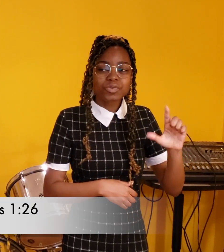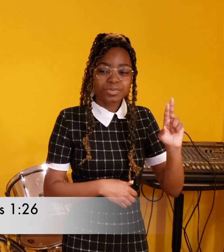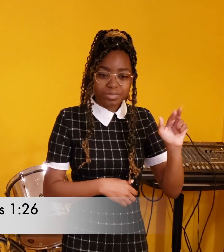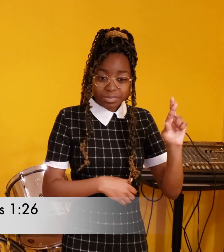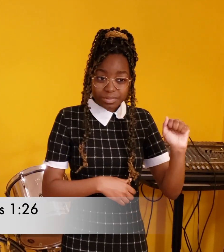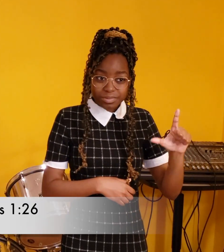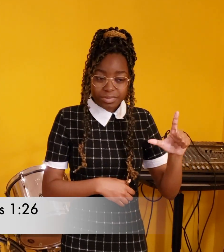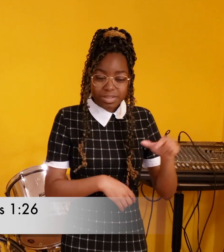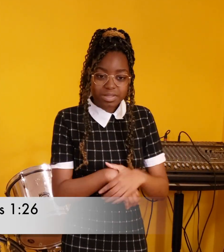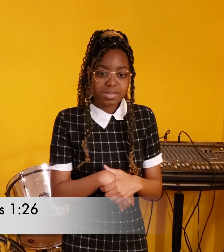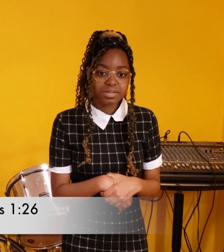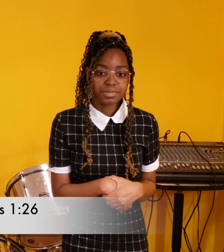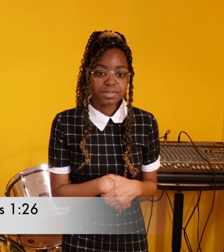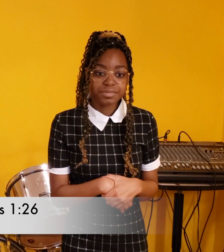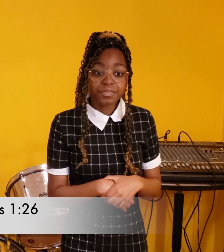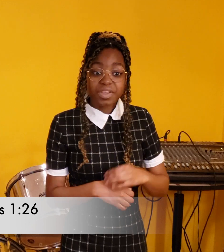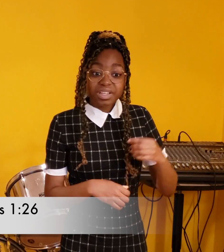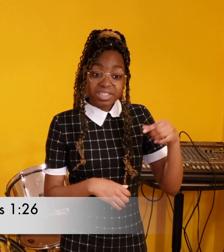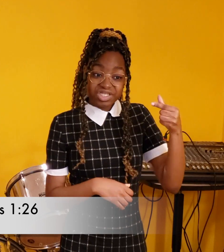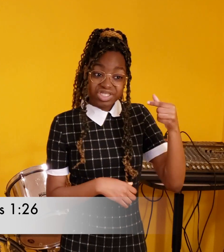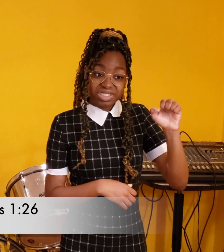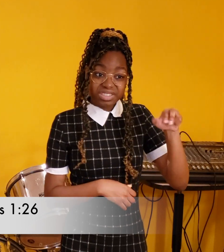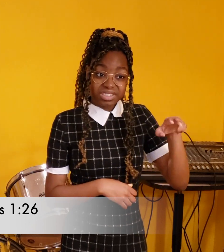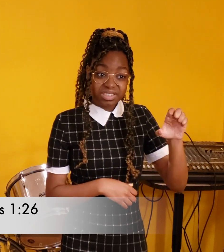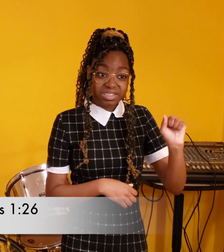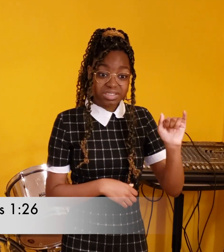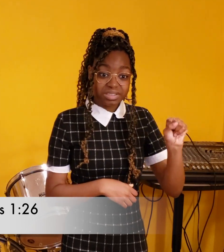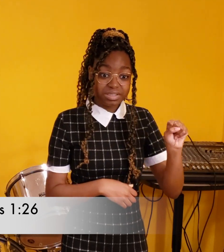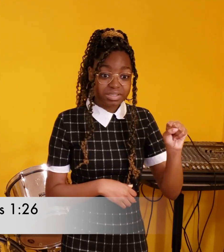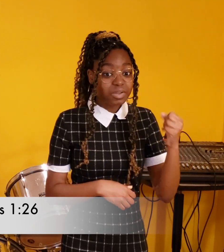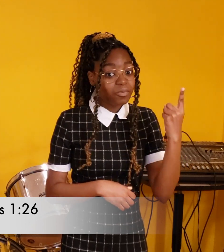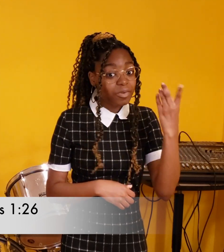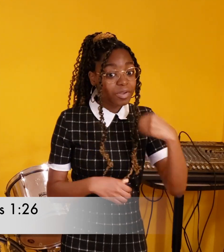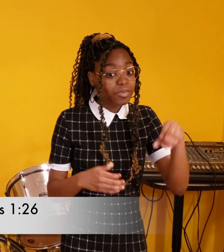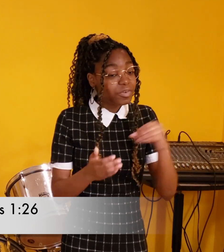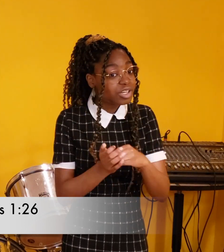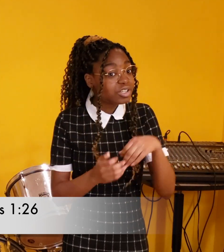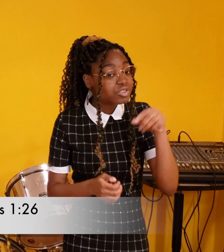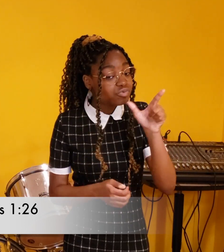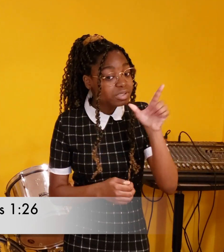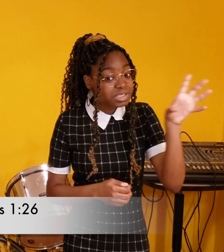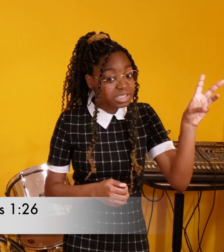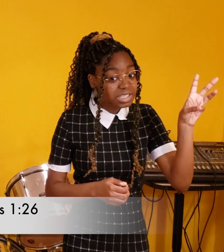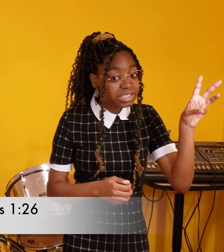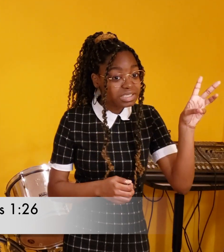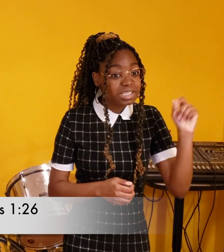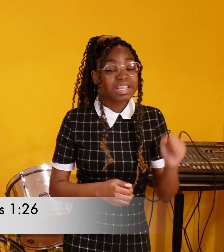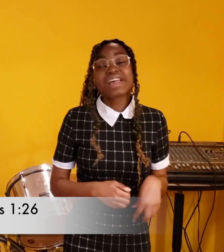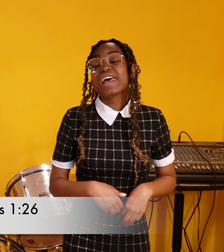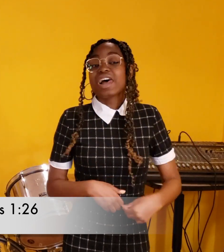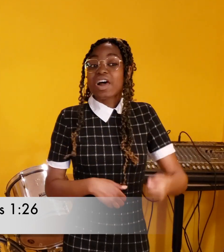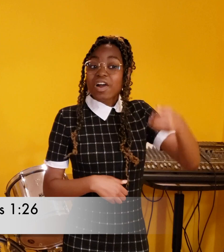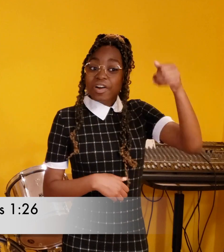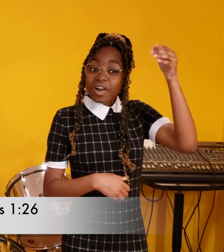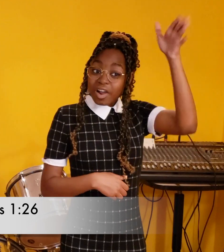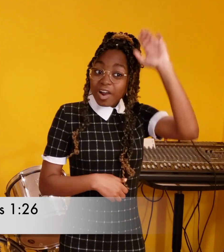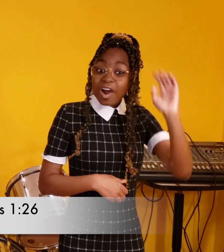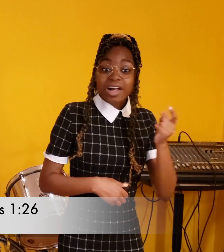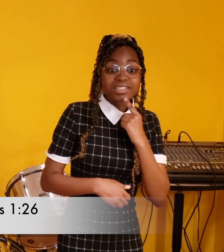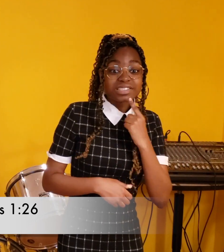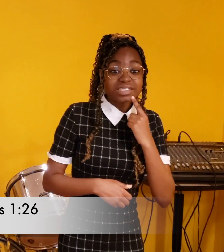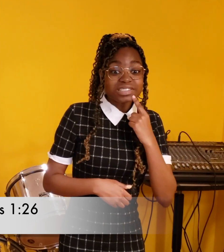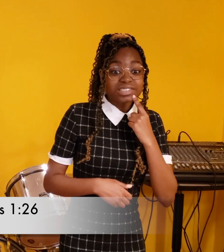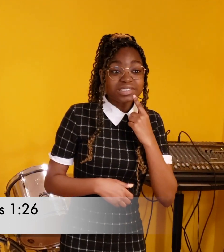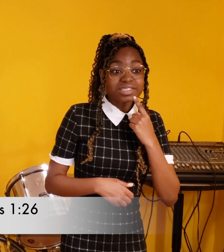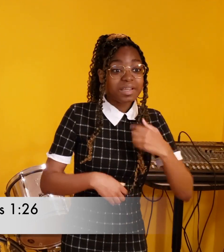1:26, and we all know that verse. Genesis 1:26 says, and God said, let us, make man in